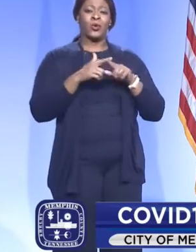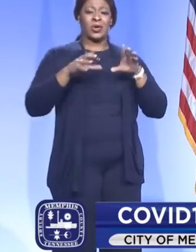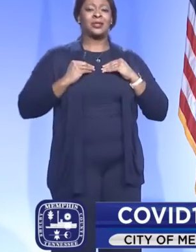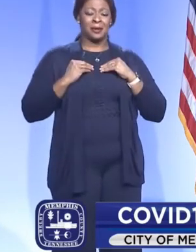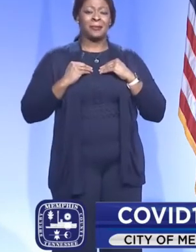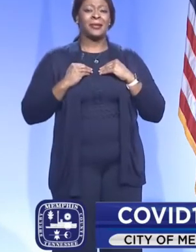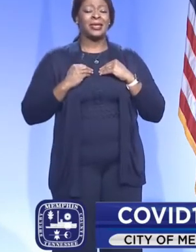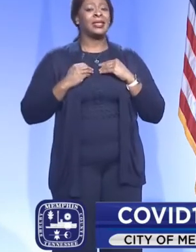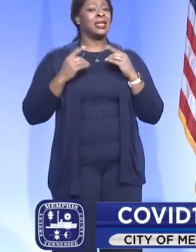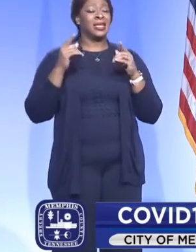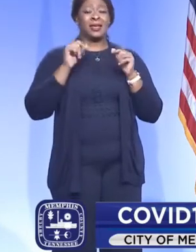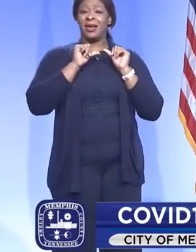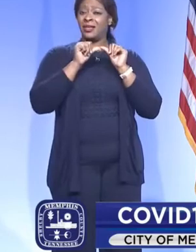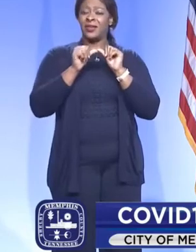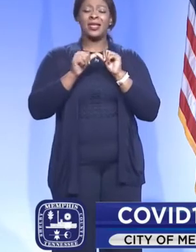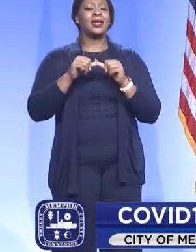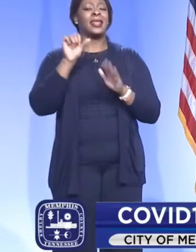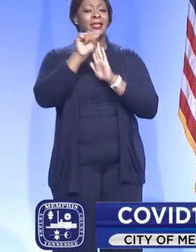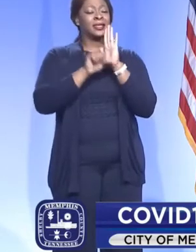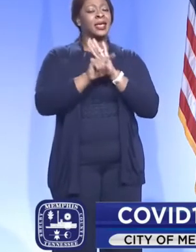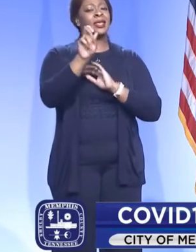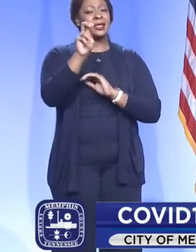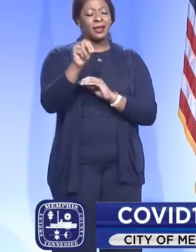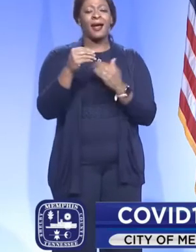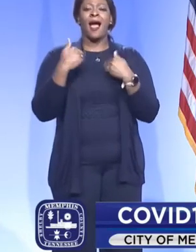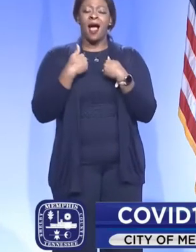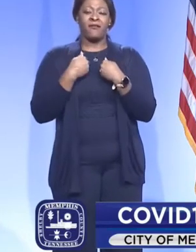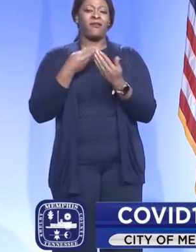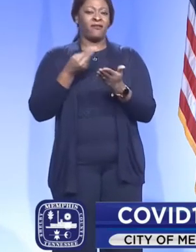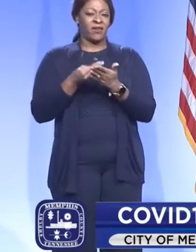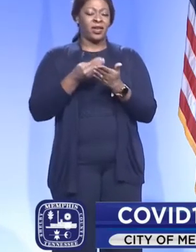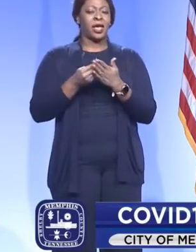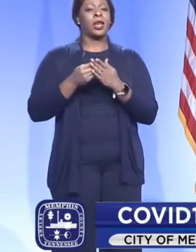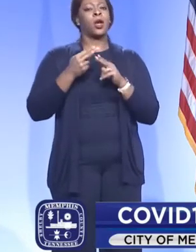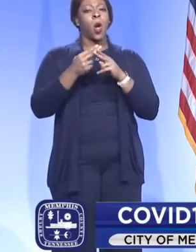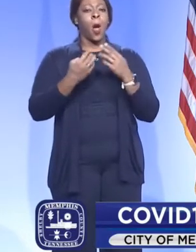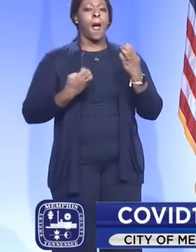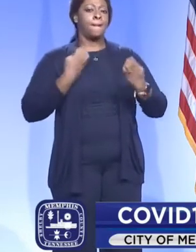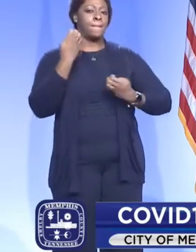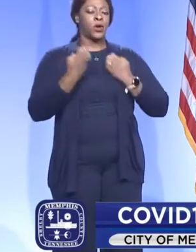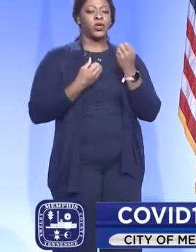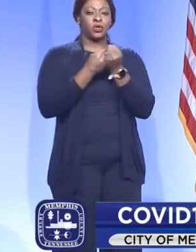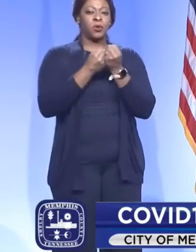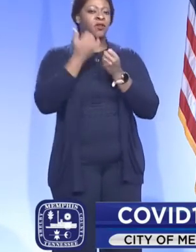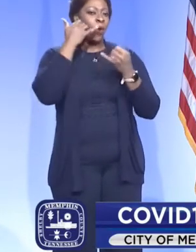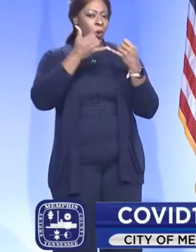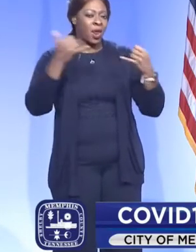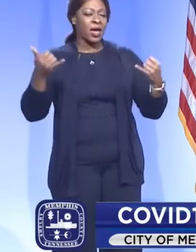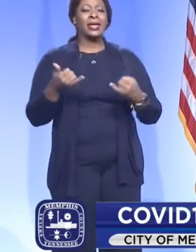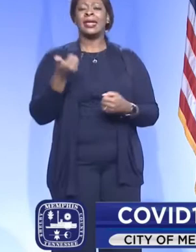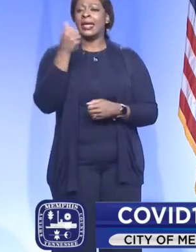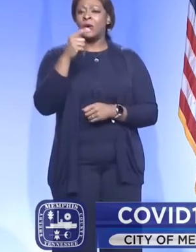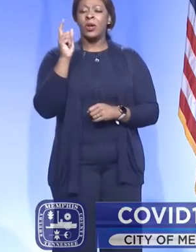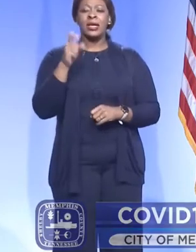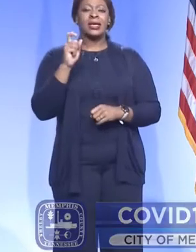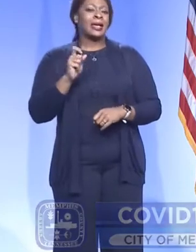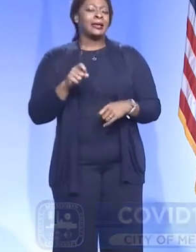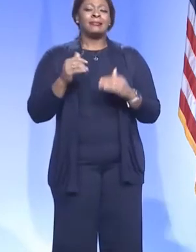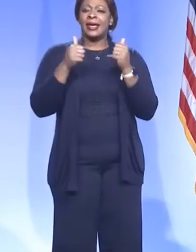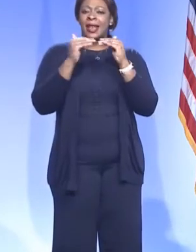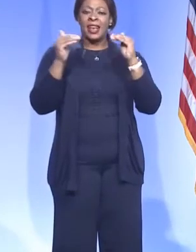York Times that said parents are in a mental health crisis during this time. I would offer to us that many of us are feeling